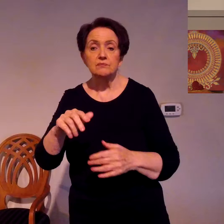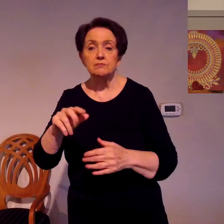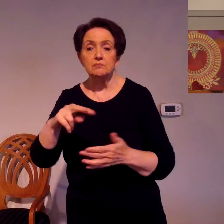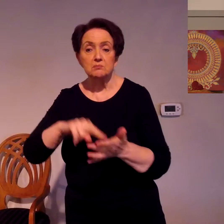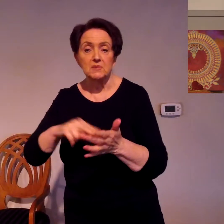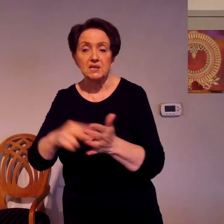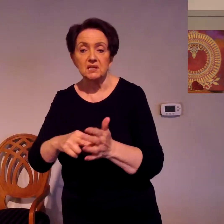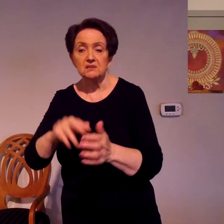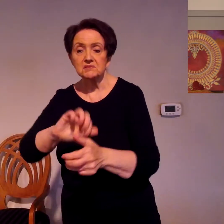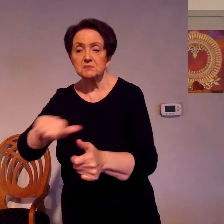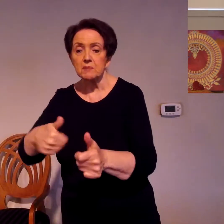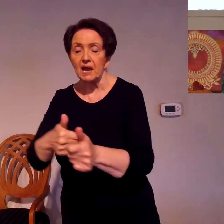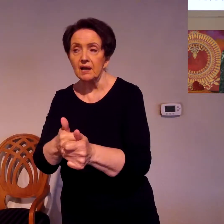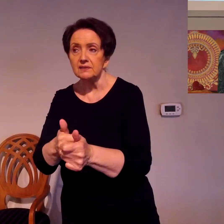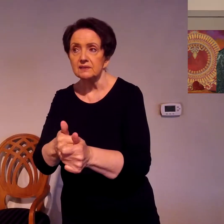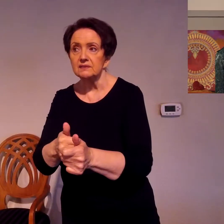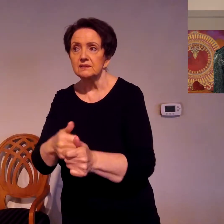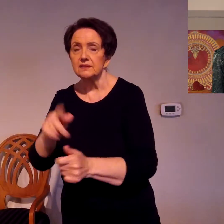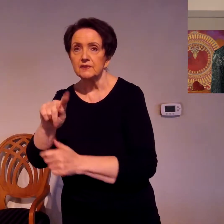conveyed in the tone of voice.